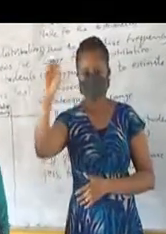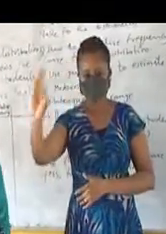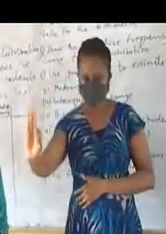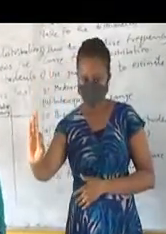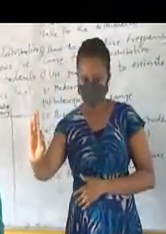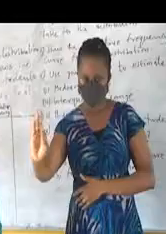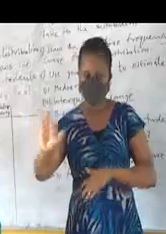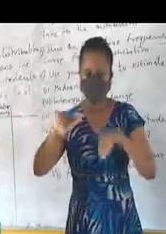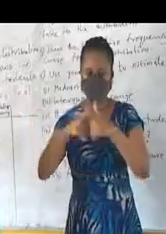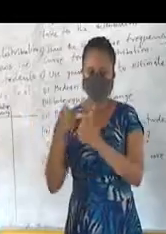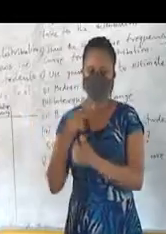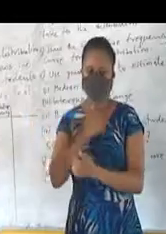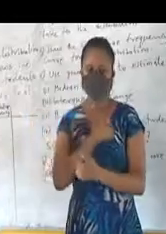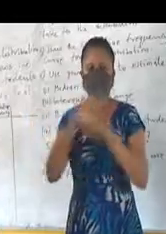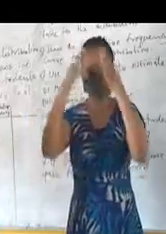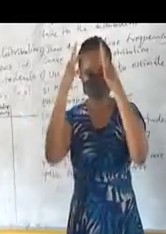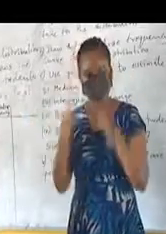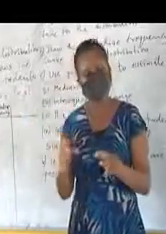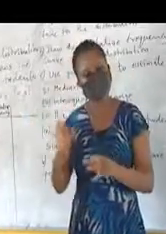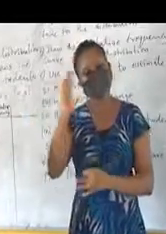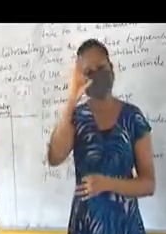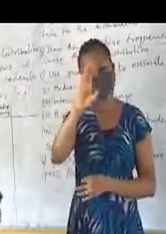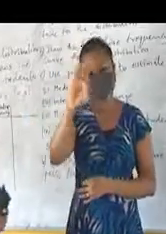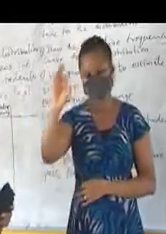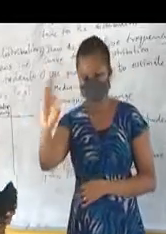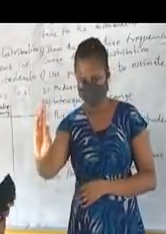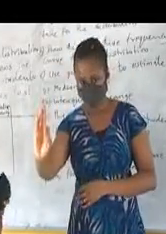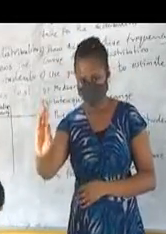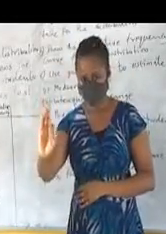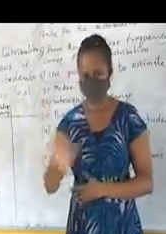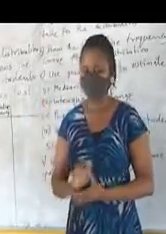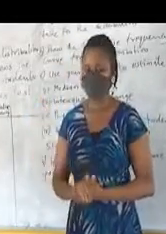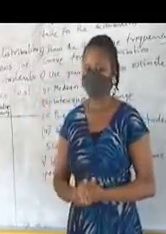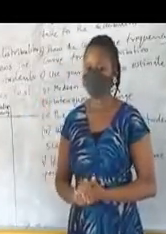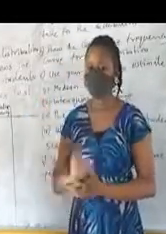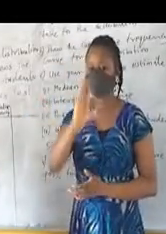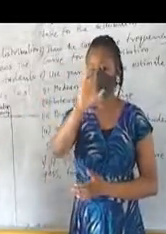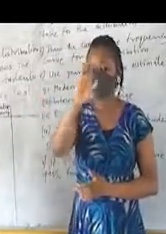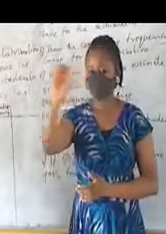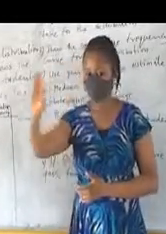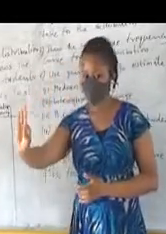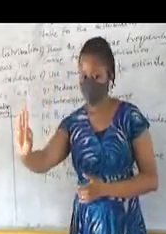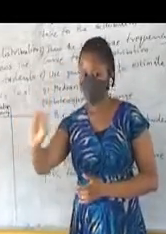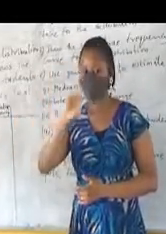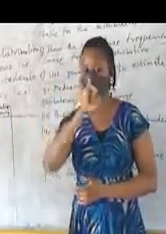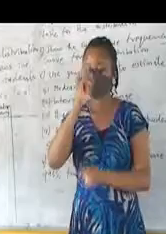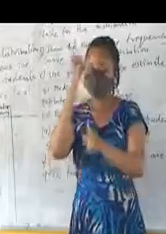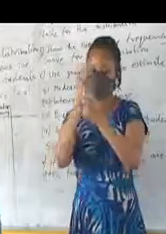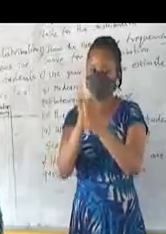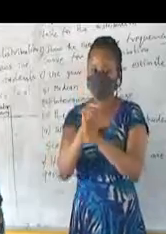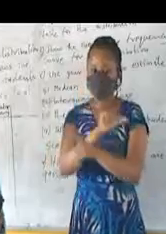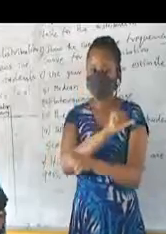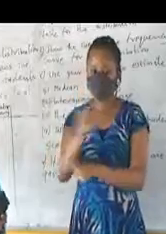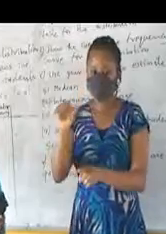do we determine cumulative frequency? Cumulative frequency is just a